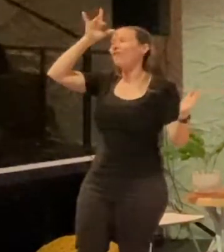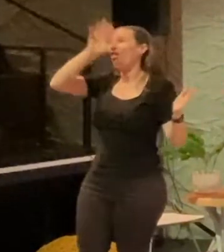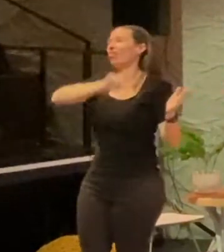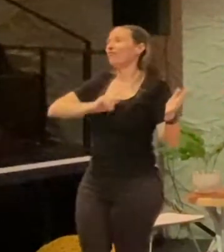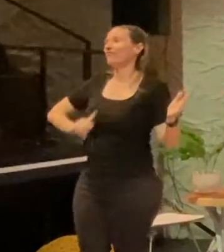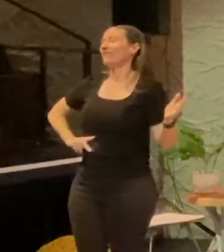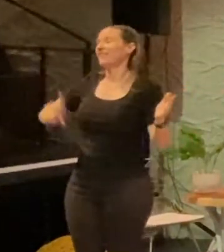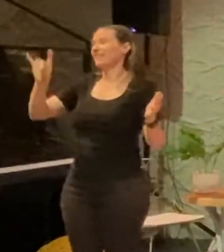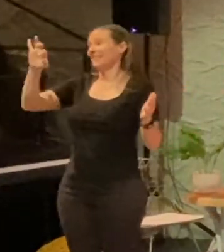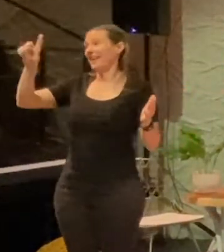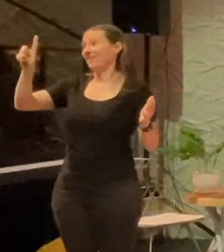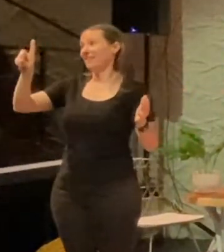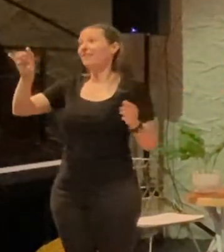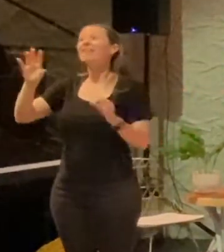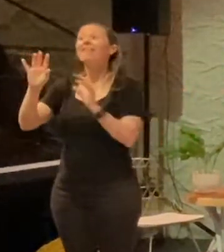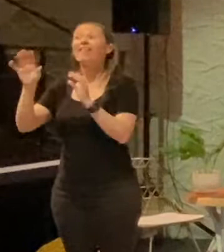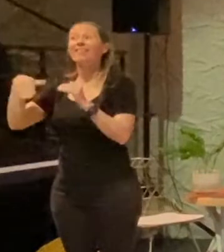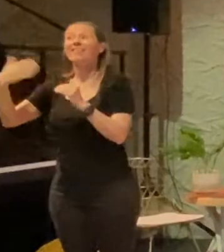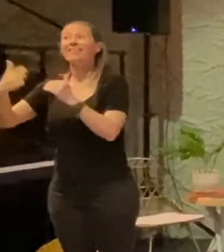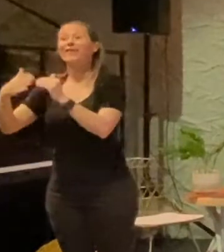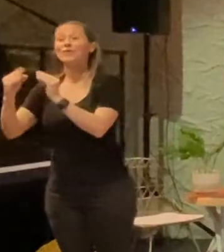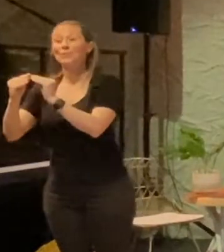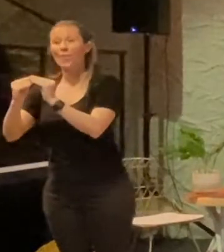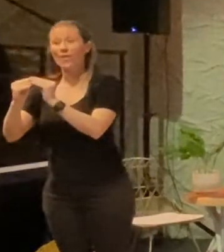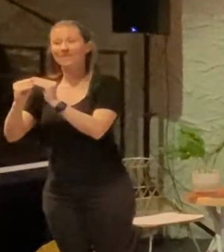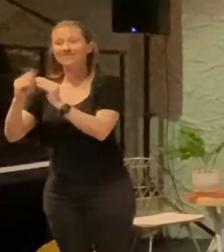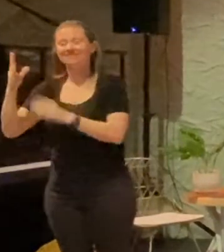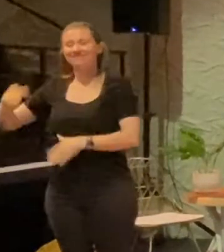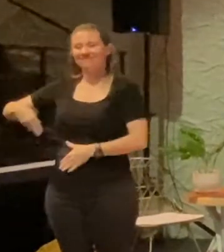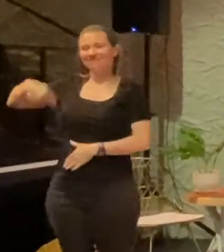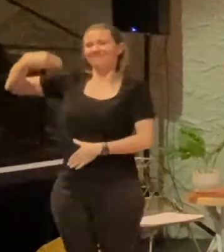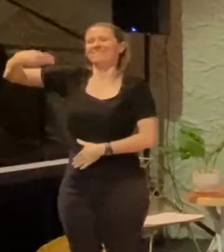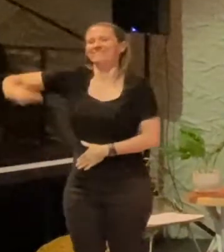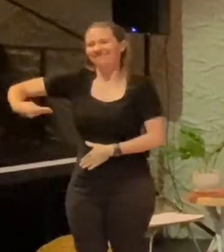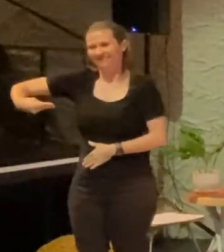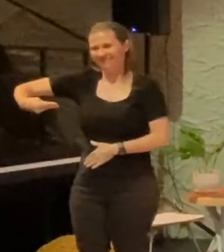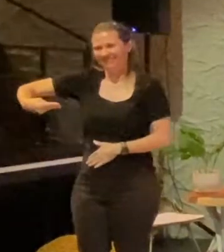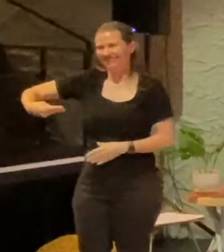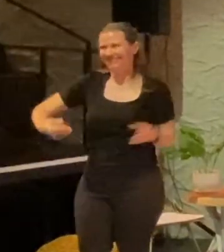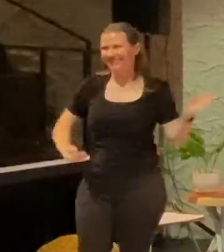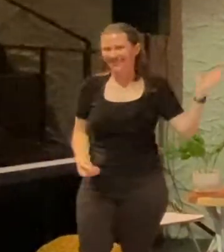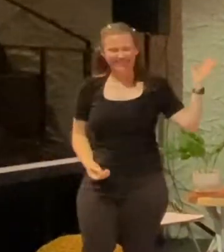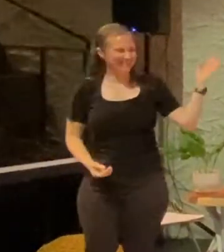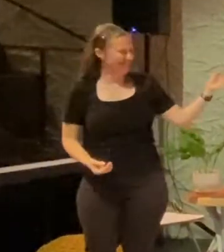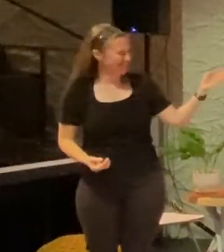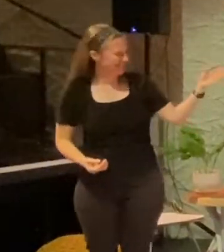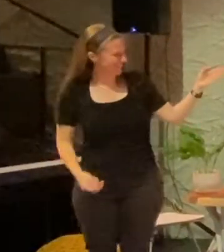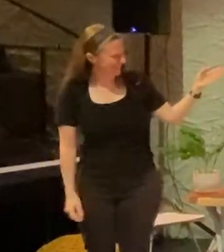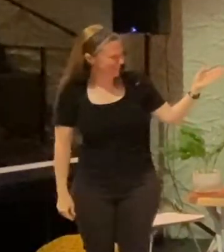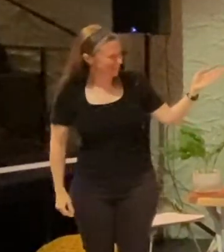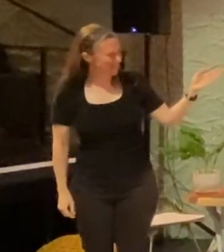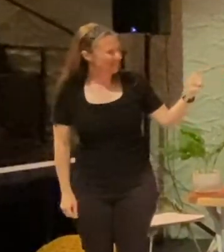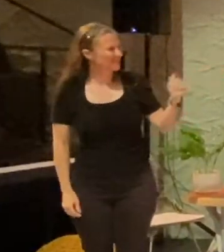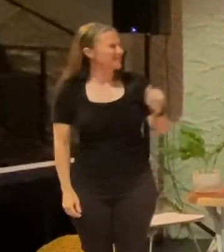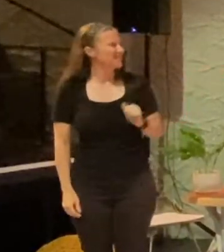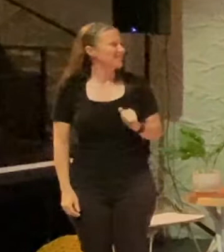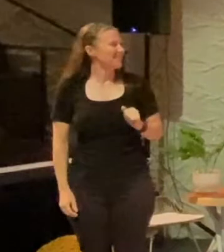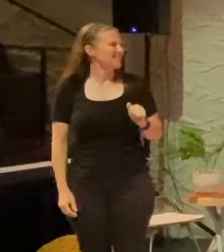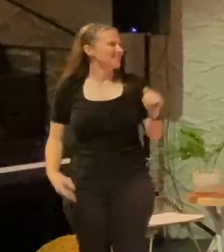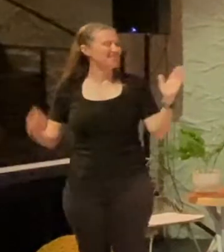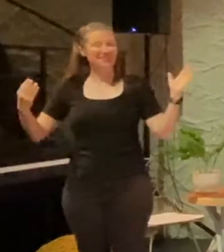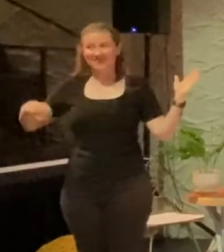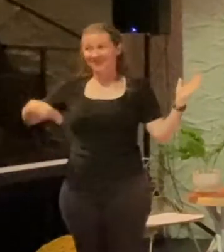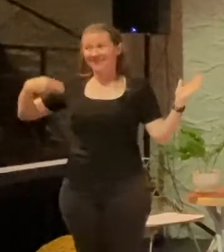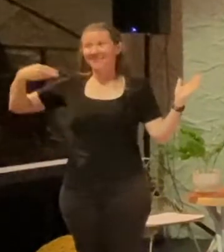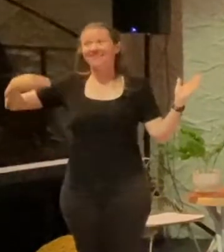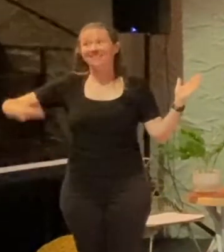David. Wait, there's more. David, the father of Solomon, whose mother had been Uriah's wife, Solomon, the father of Rehoboam, Rehoboam, the